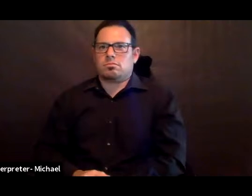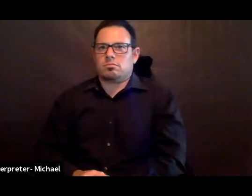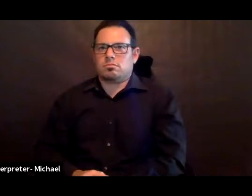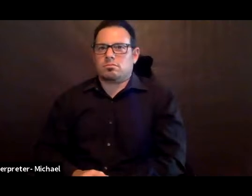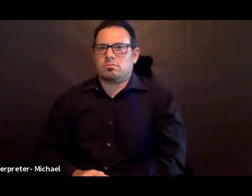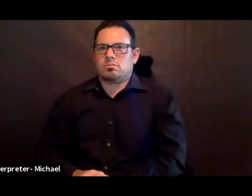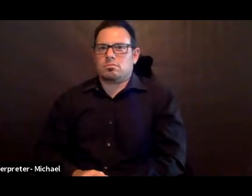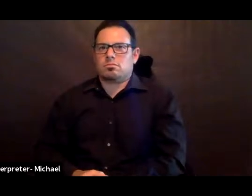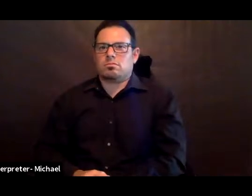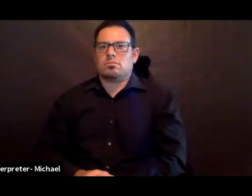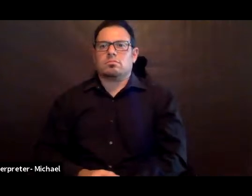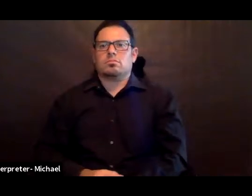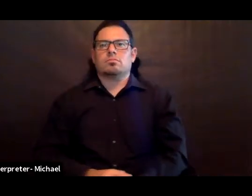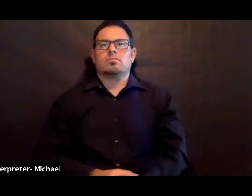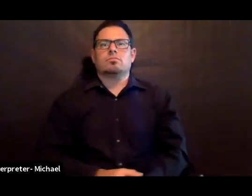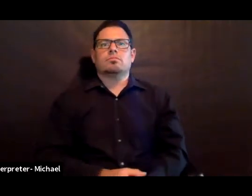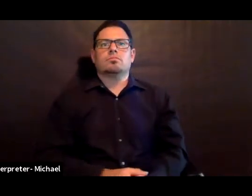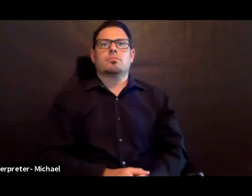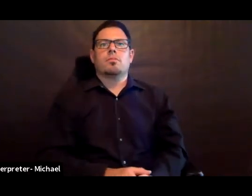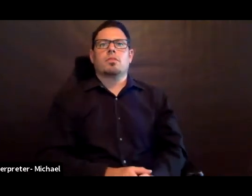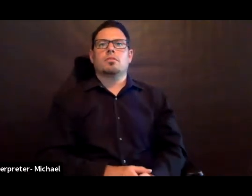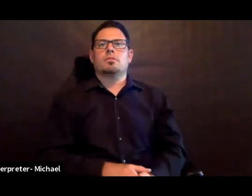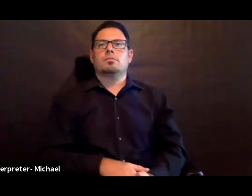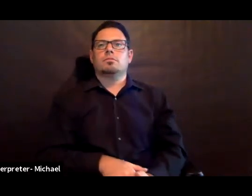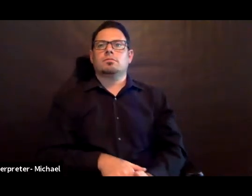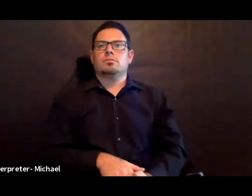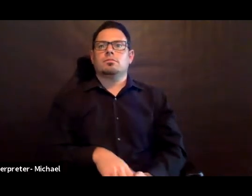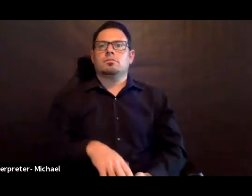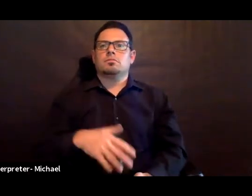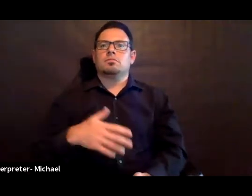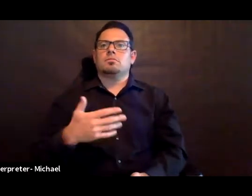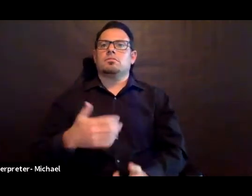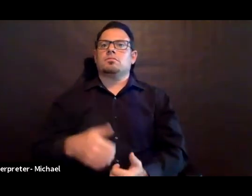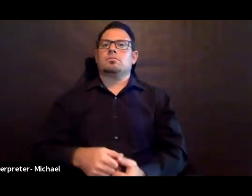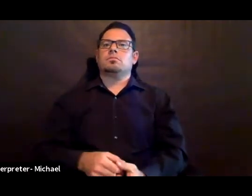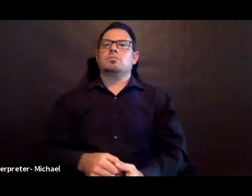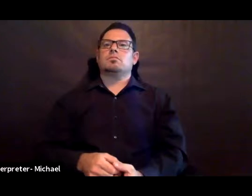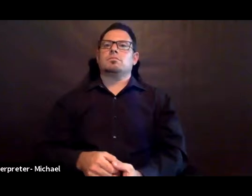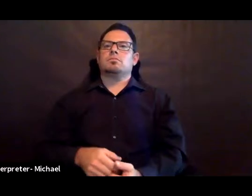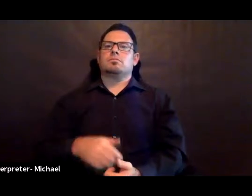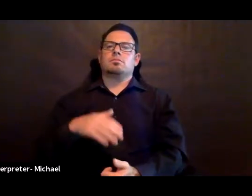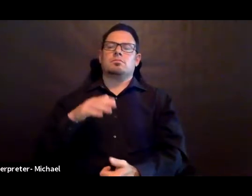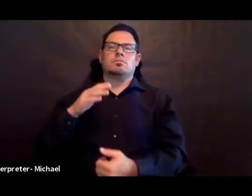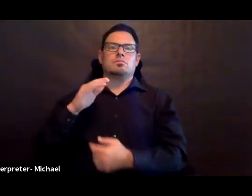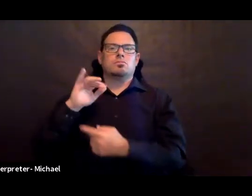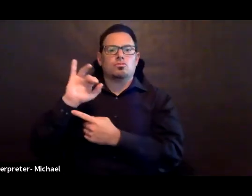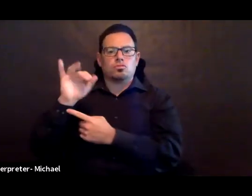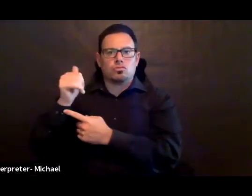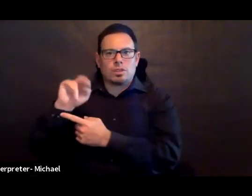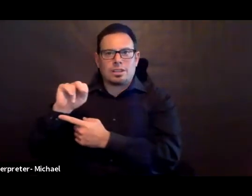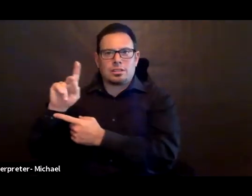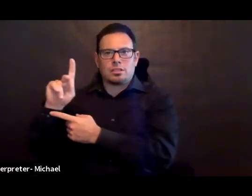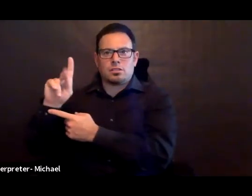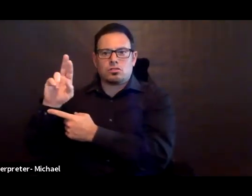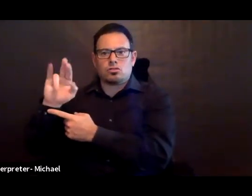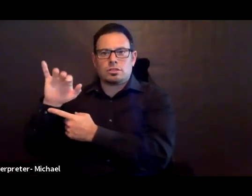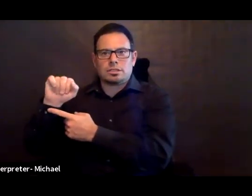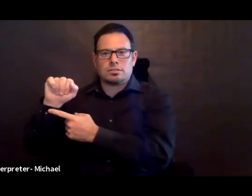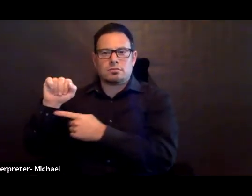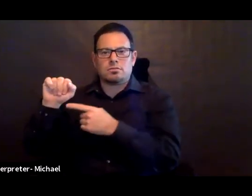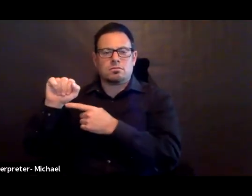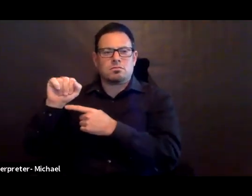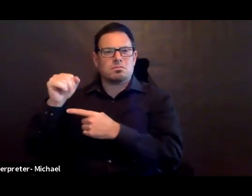Chris, you might want to say a little bit more about why sometimes we can't sequence, but I think we are doing a